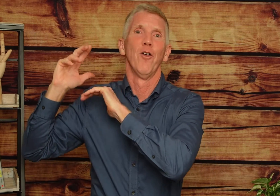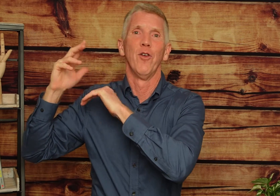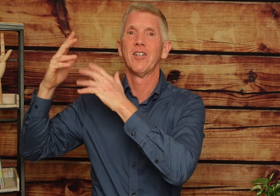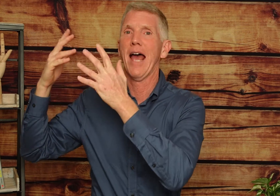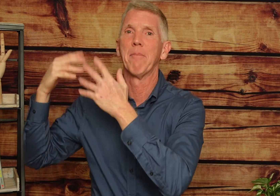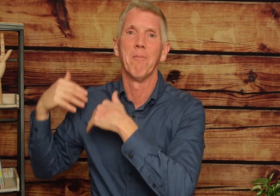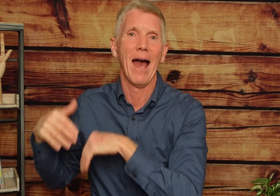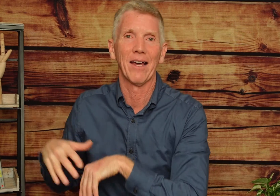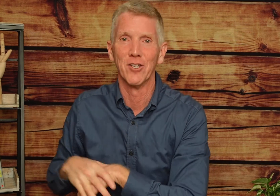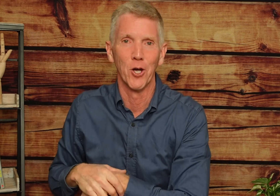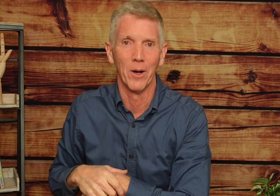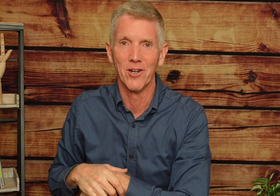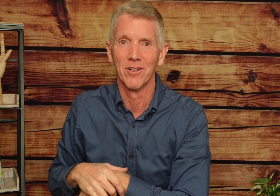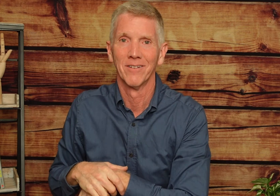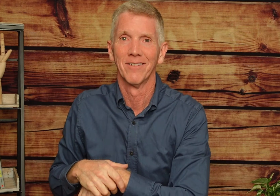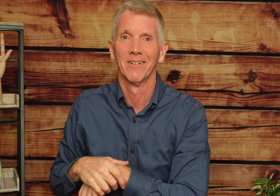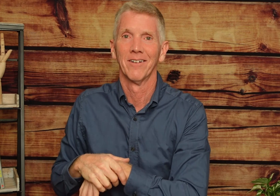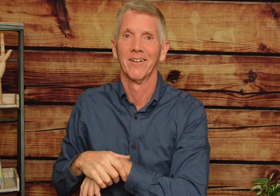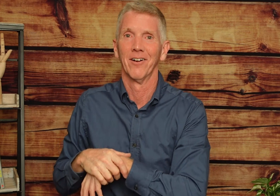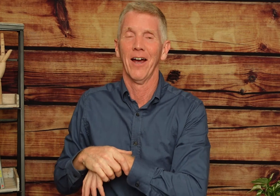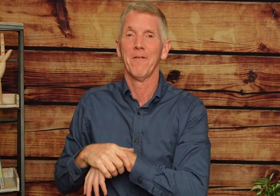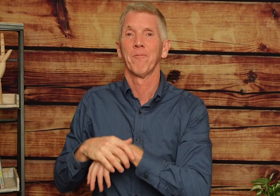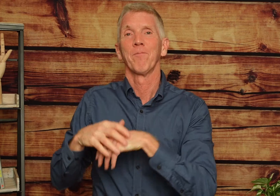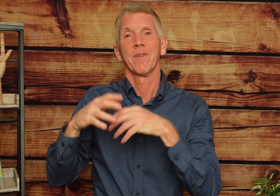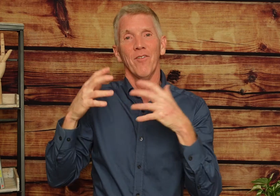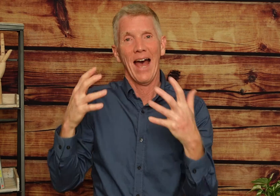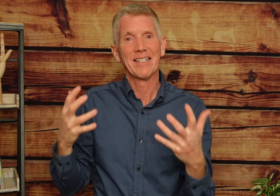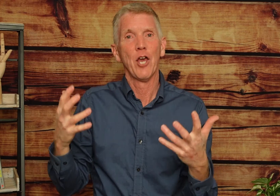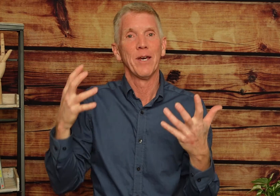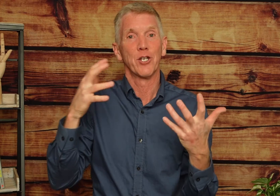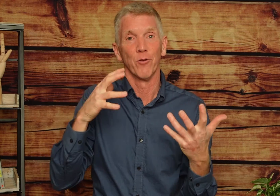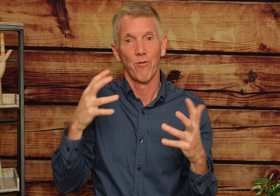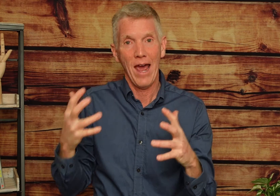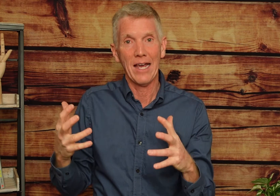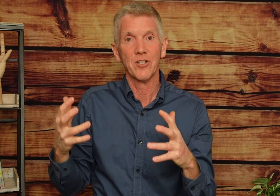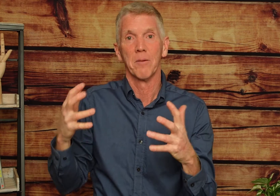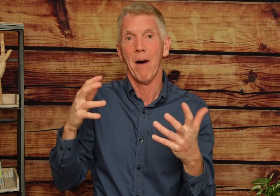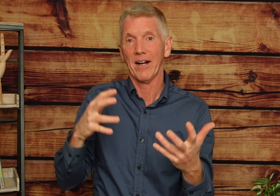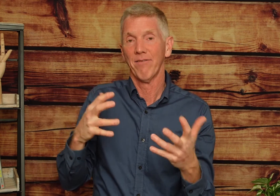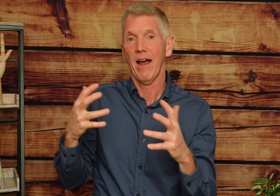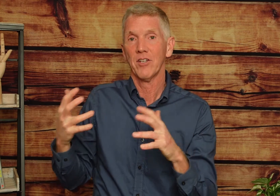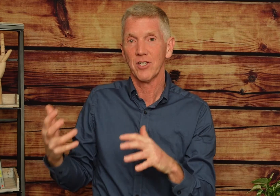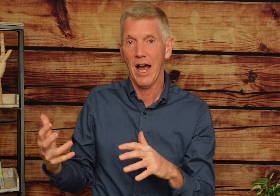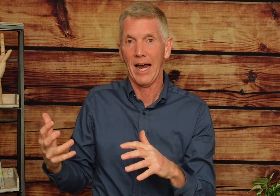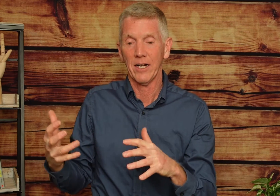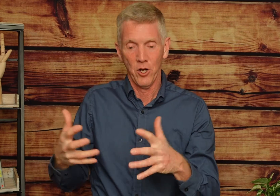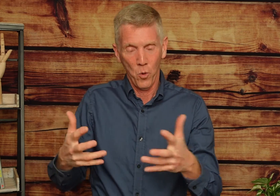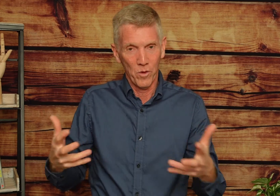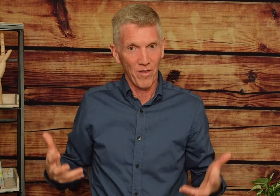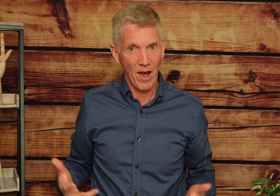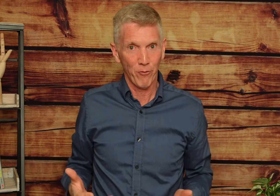This happened back in the Stone Age. All right? That's how you get your face to modify the sign within that